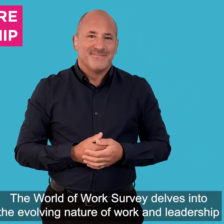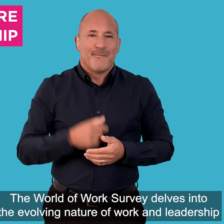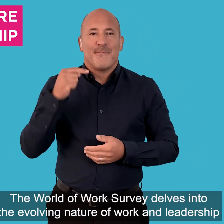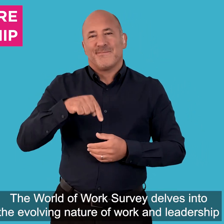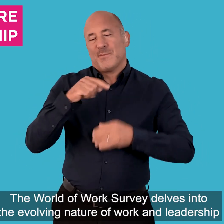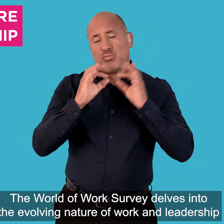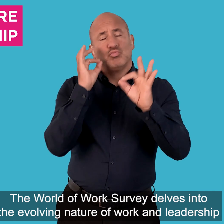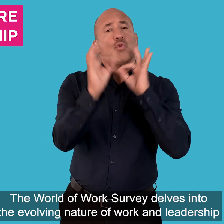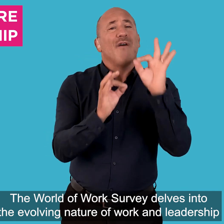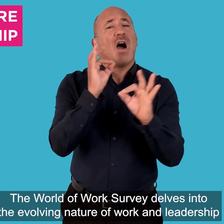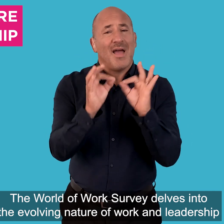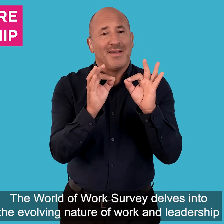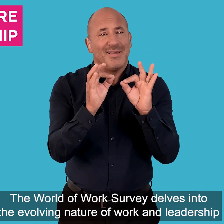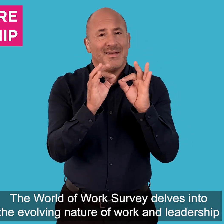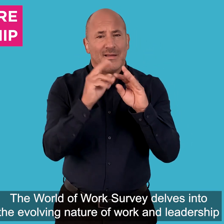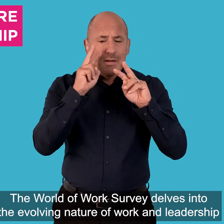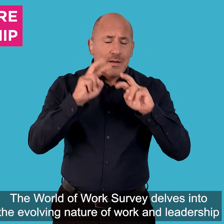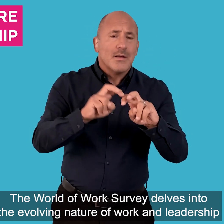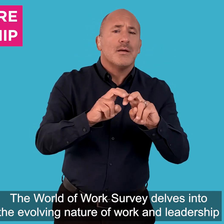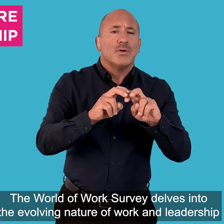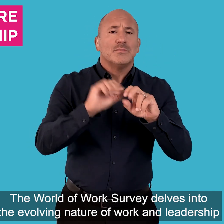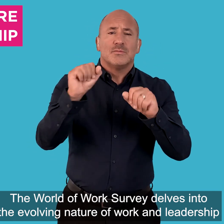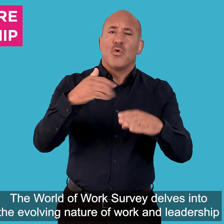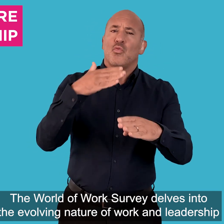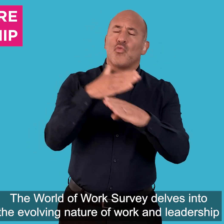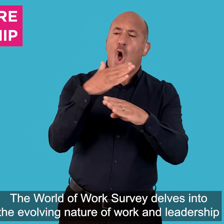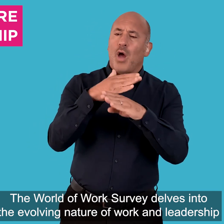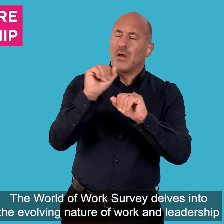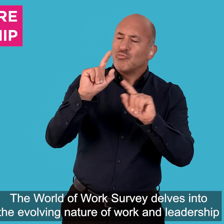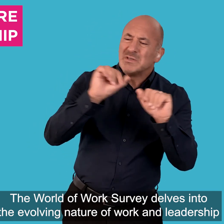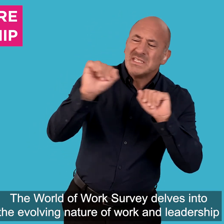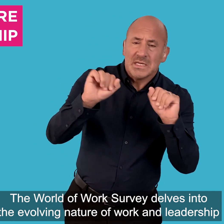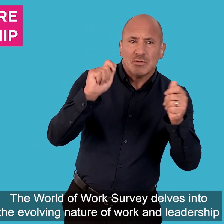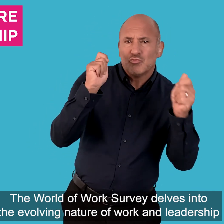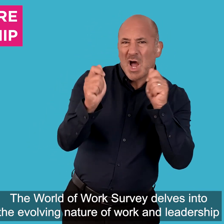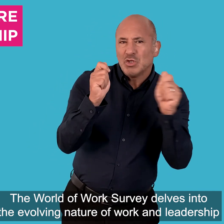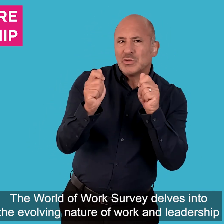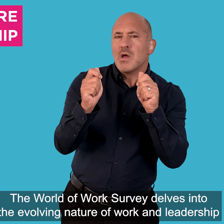The World of Work survey delves into the evolving nature of work and leadership.